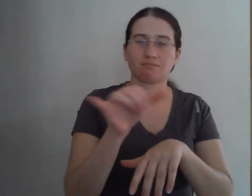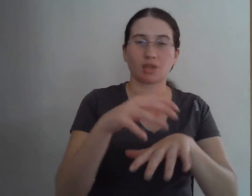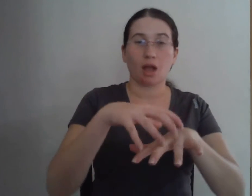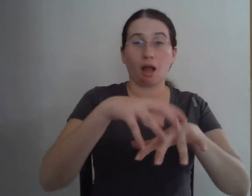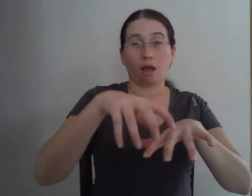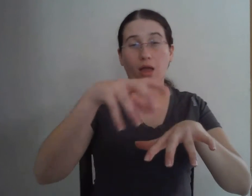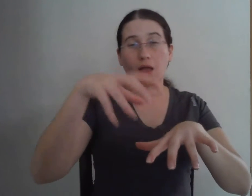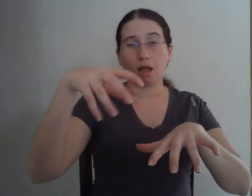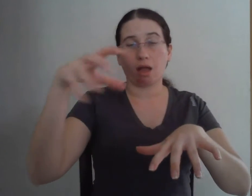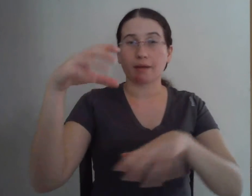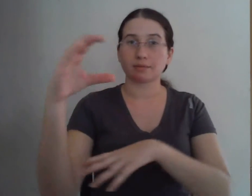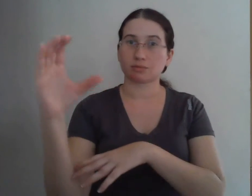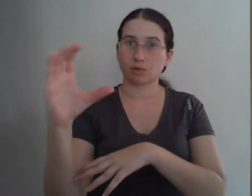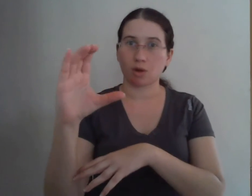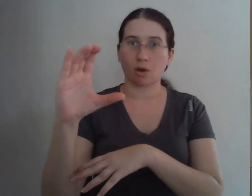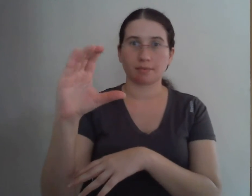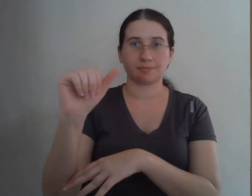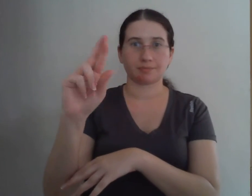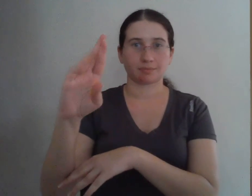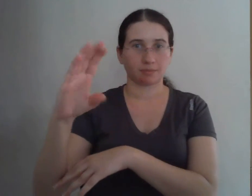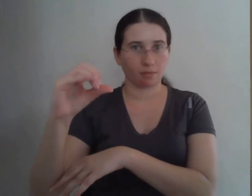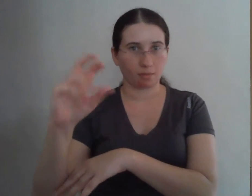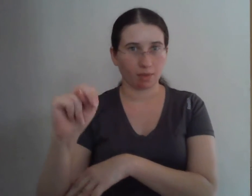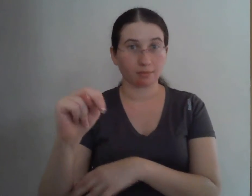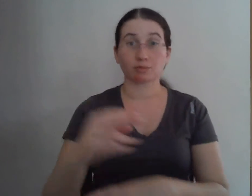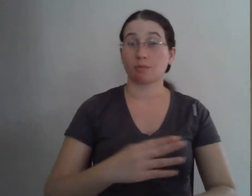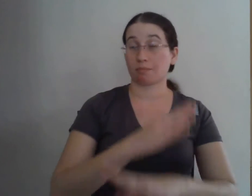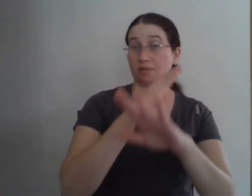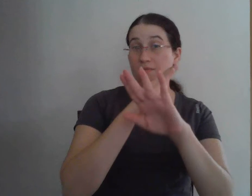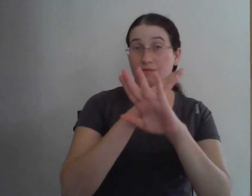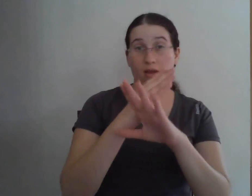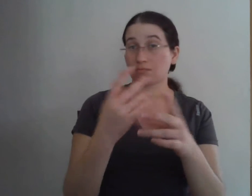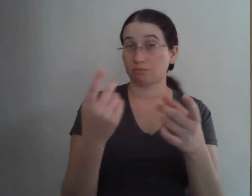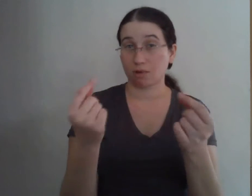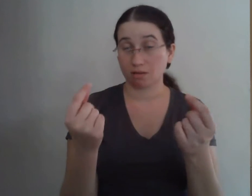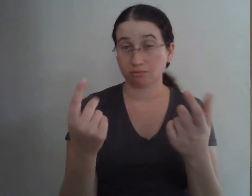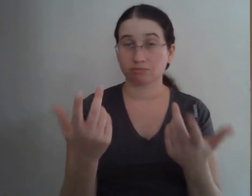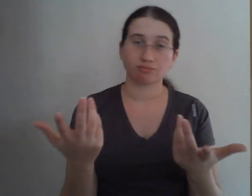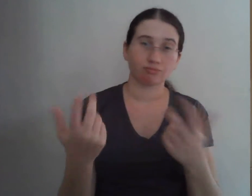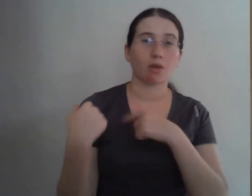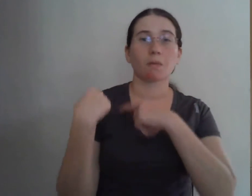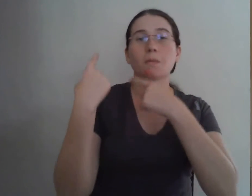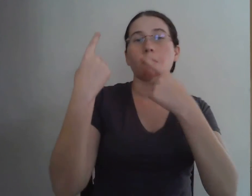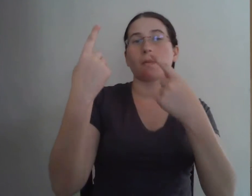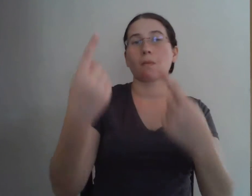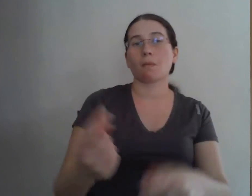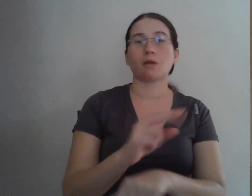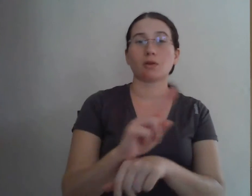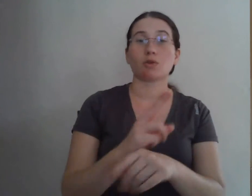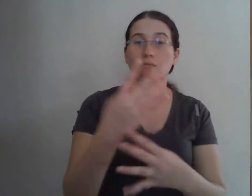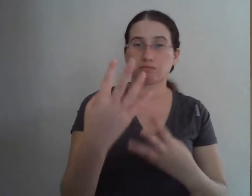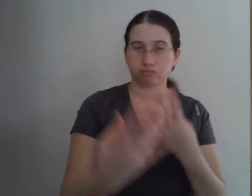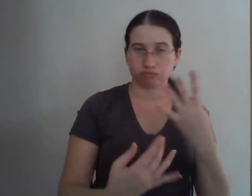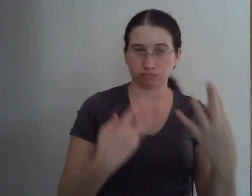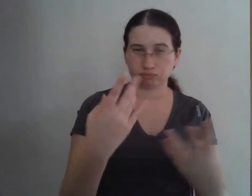carbon. To prevent that, we have traditionally used fire. But fire